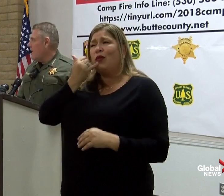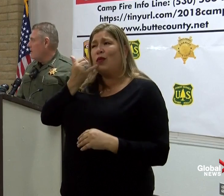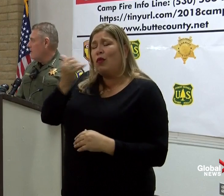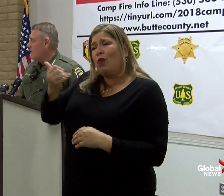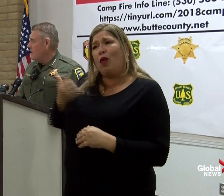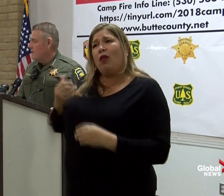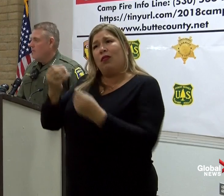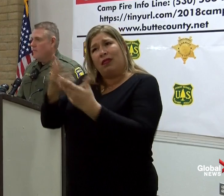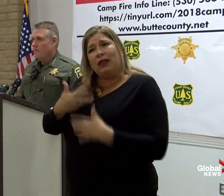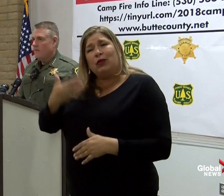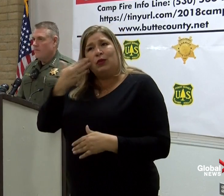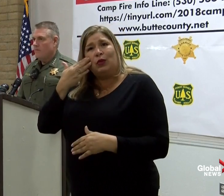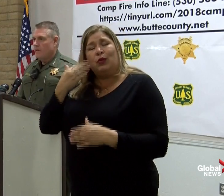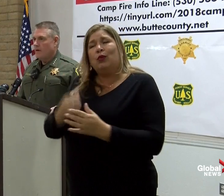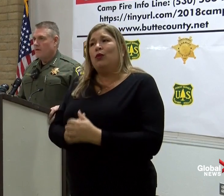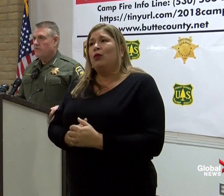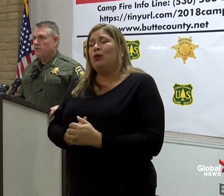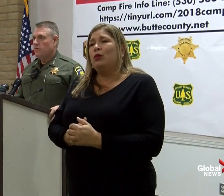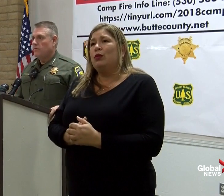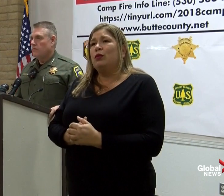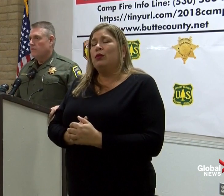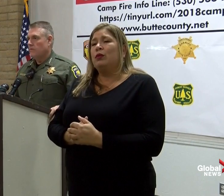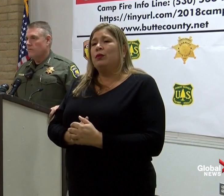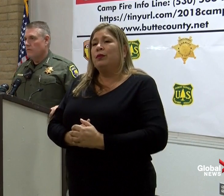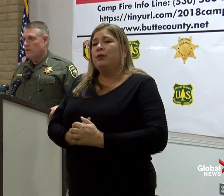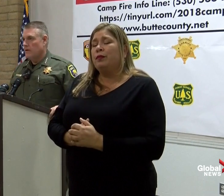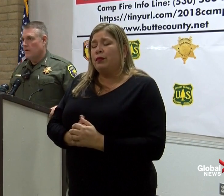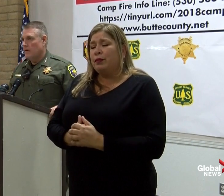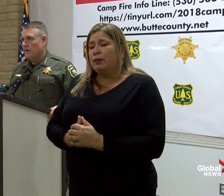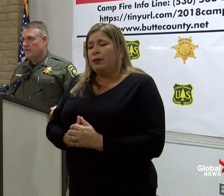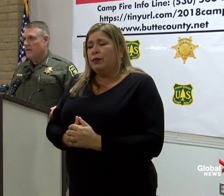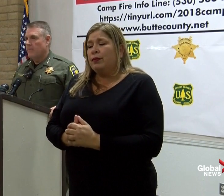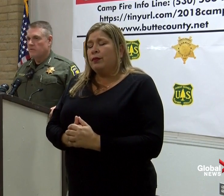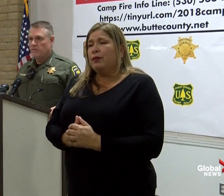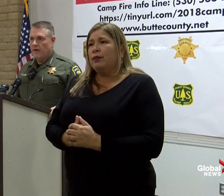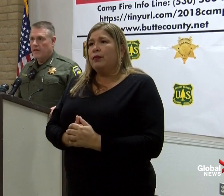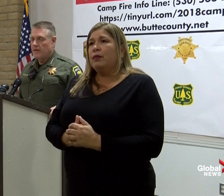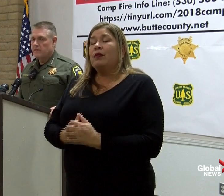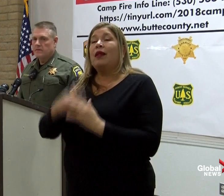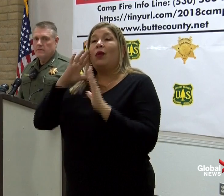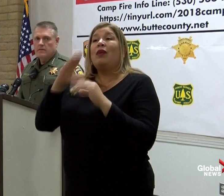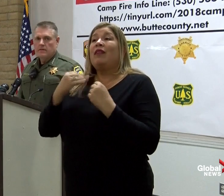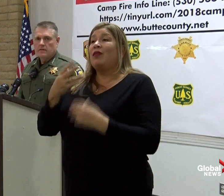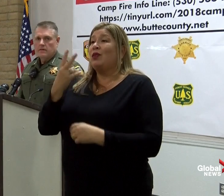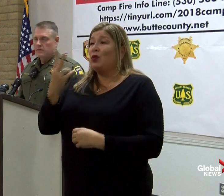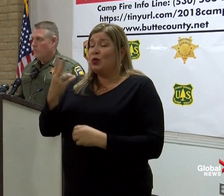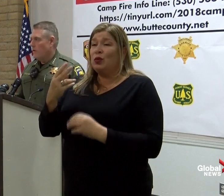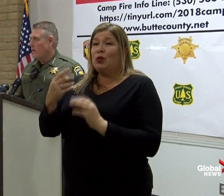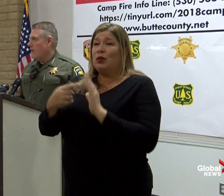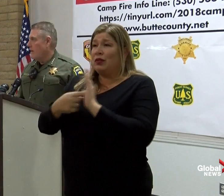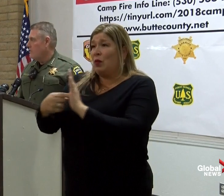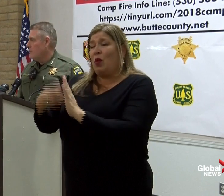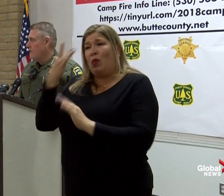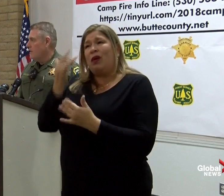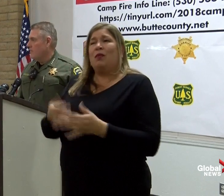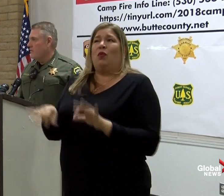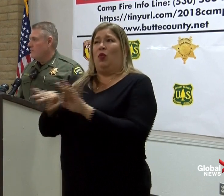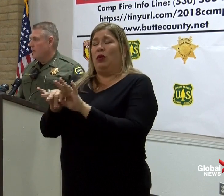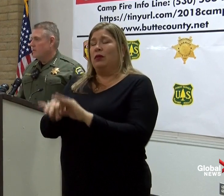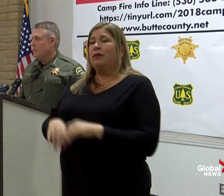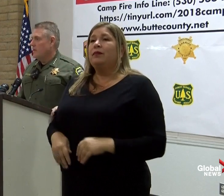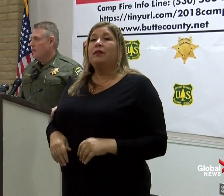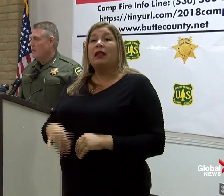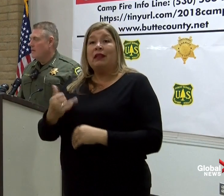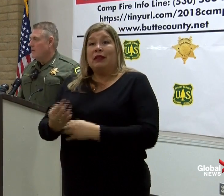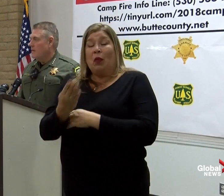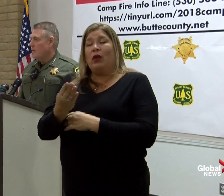I say that, and I'll give two examples of why that is. This morning, I was being interviewed